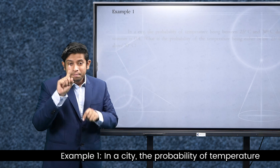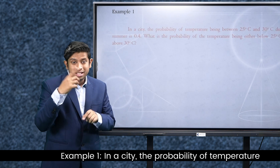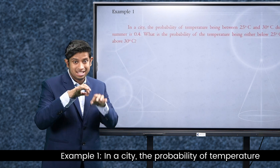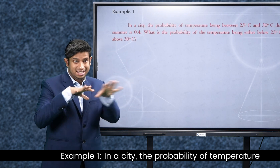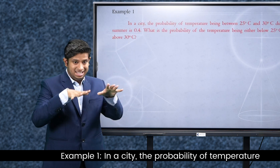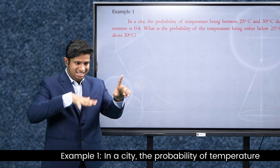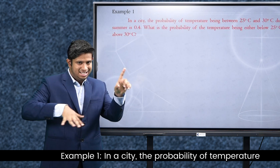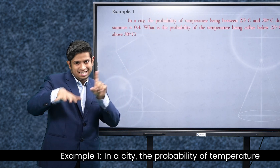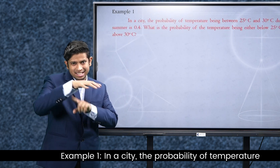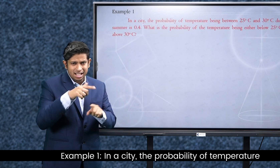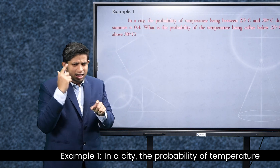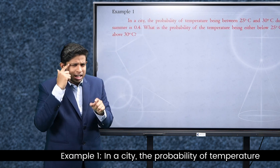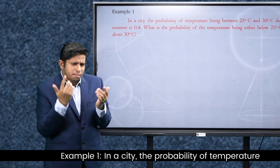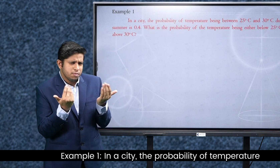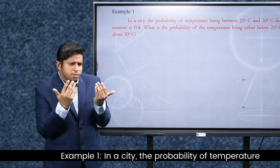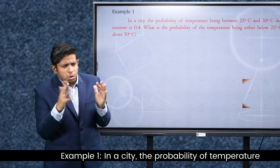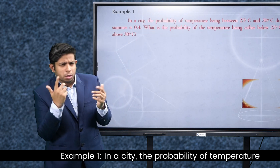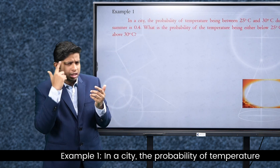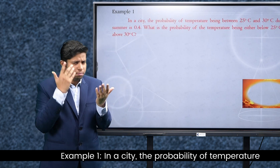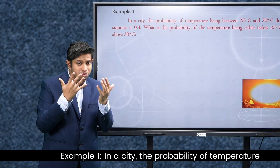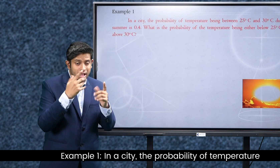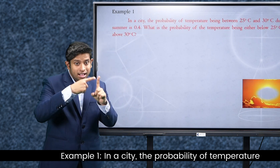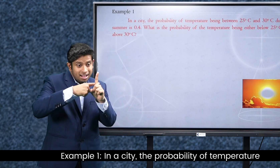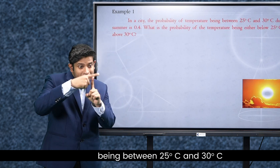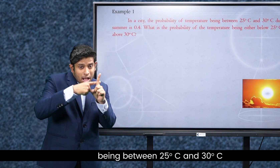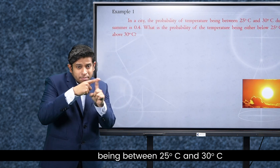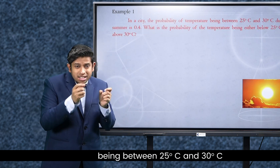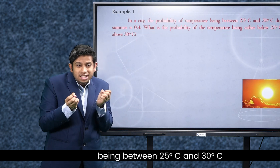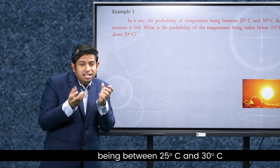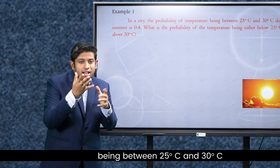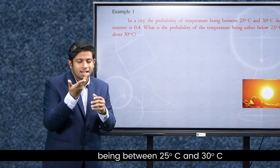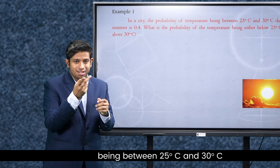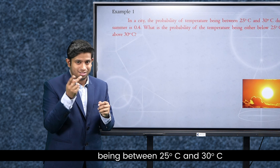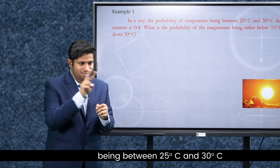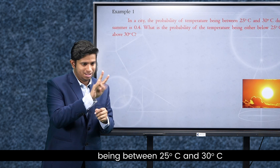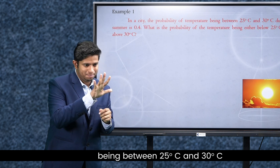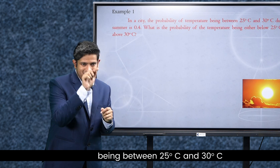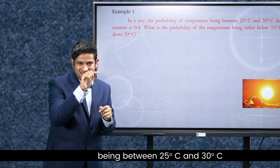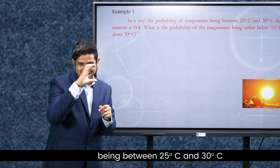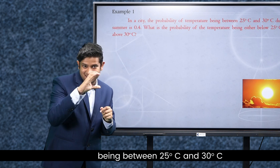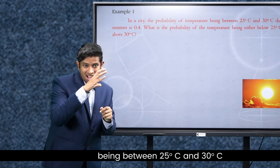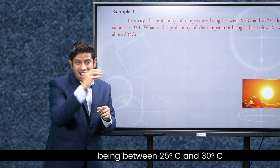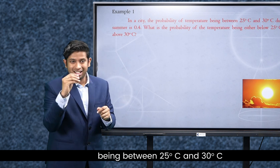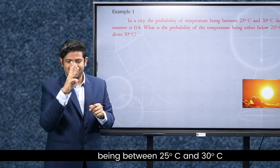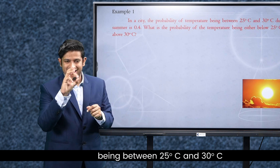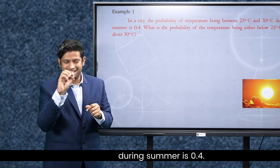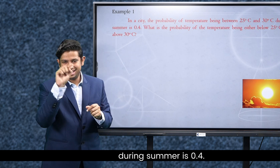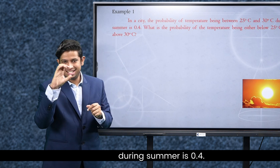Example: in a city, the probability of temperature being 25 degrees Celsius and 30 degrees Celsius during